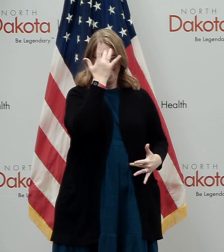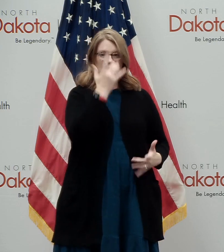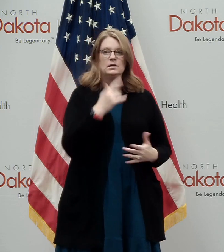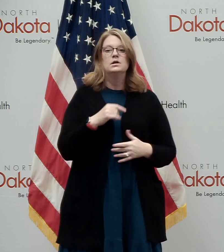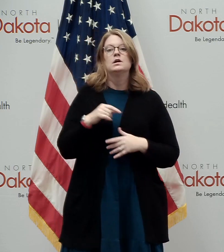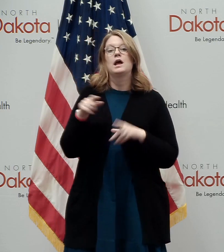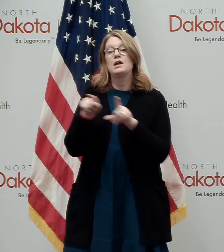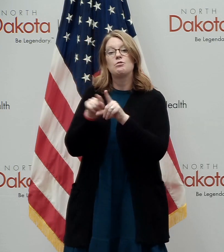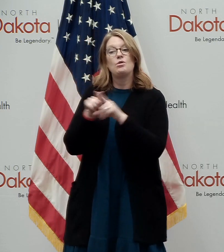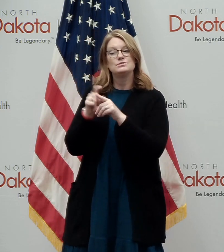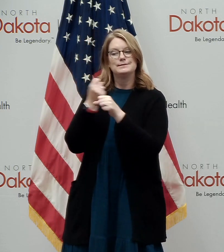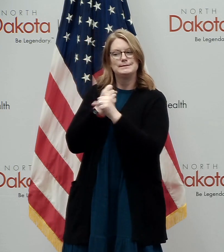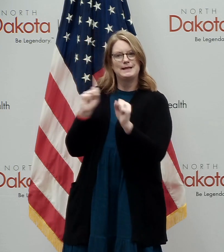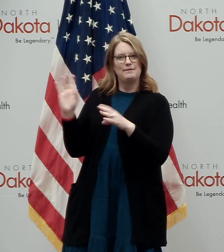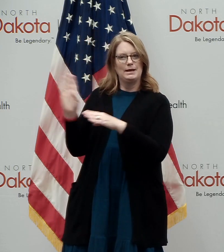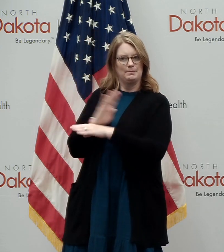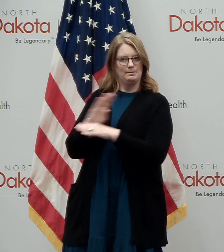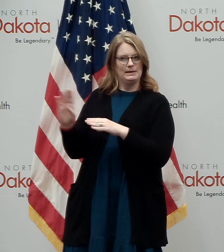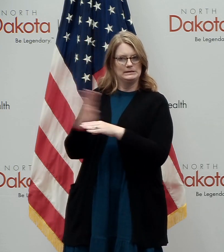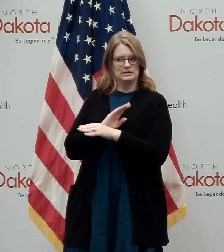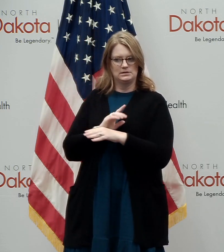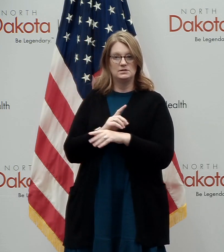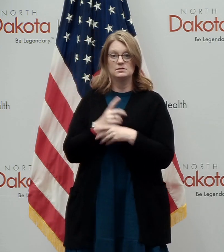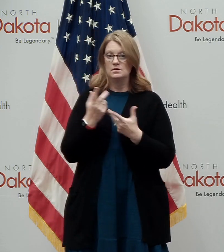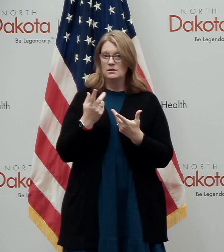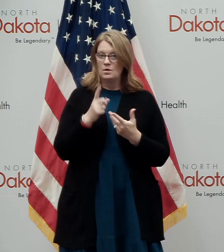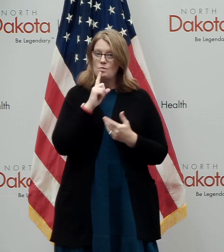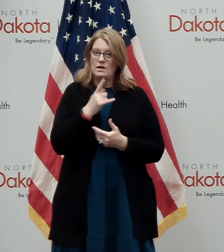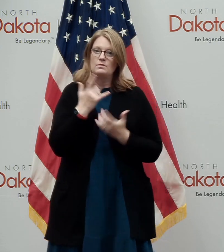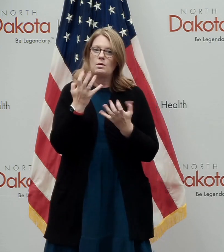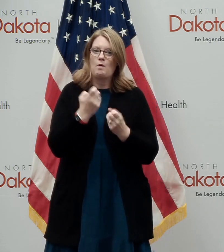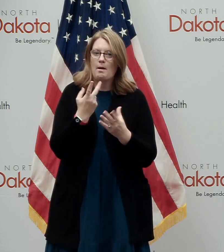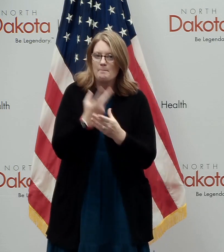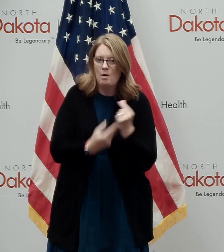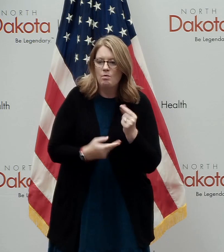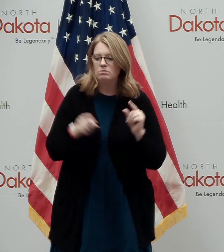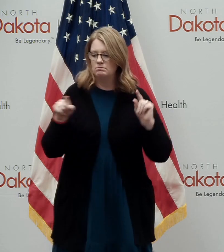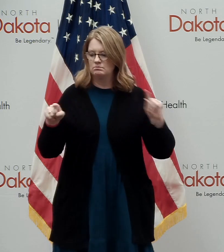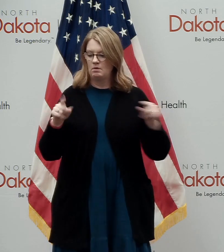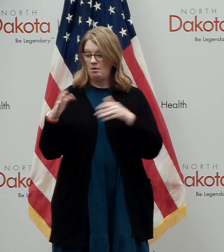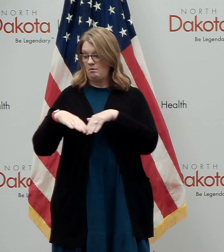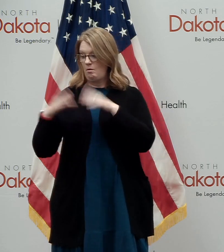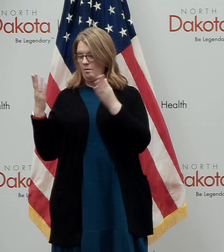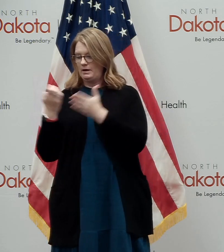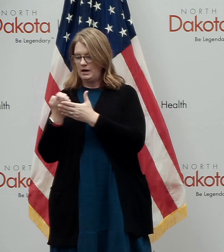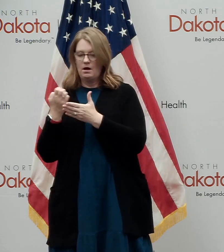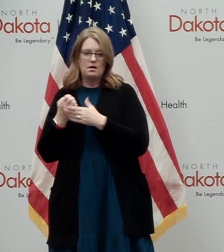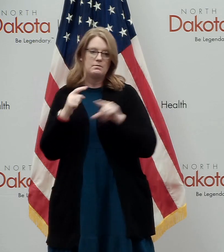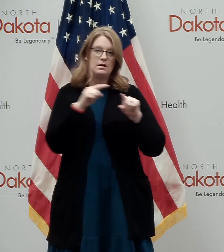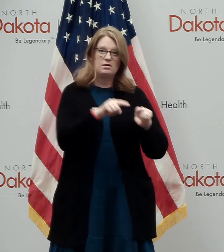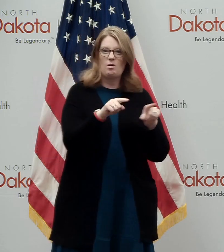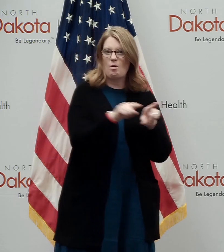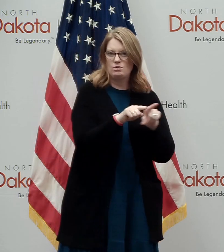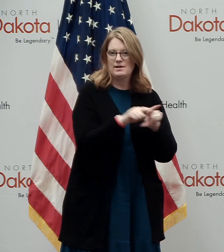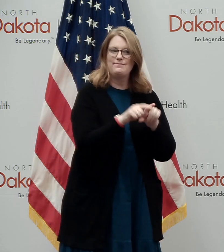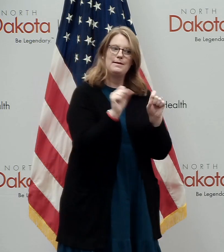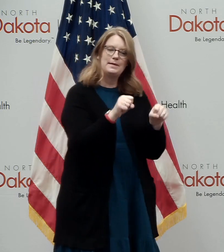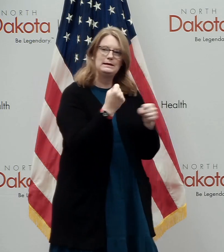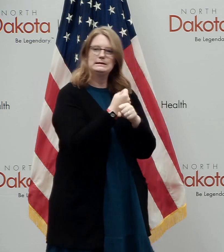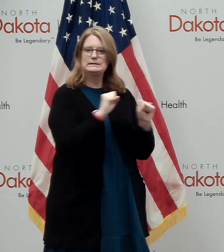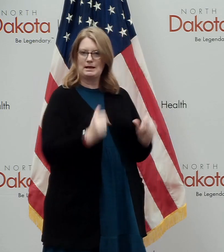dual mission to have an open economy but also have ability to save